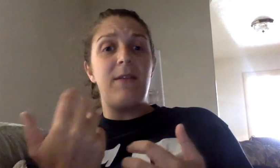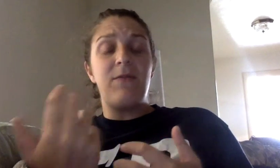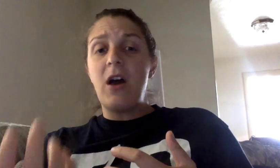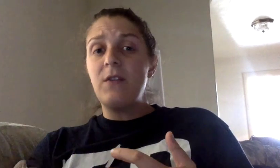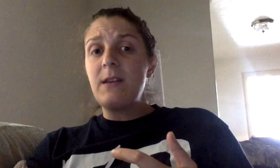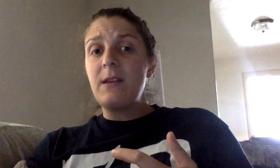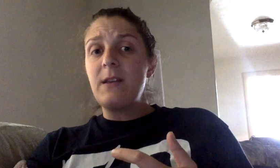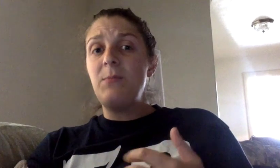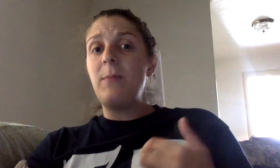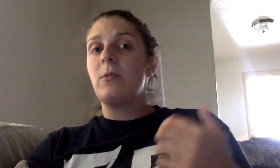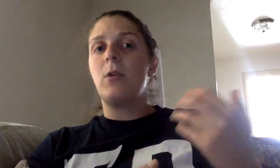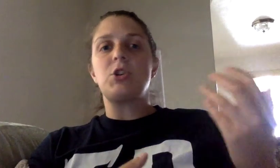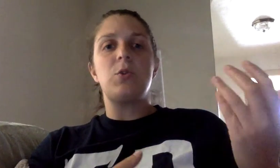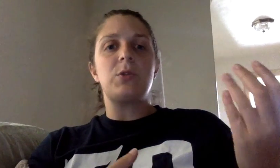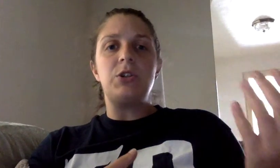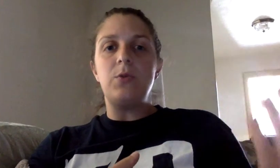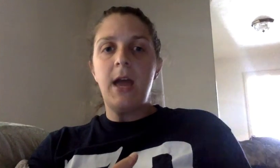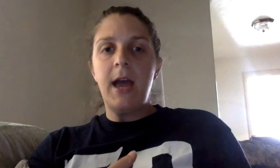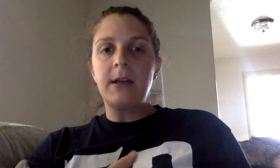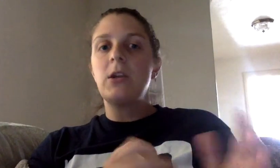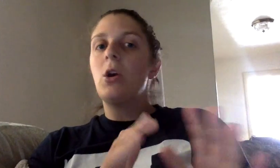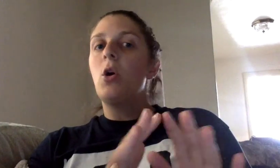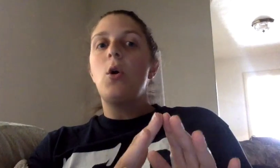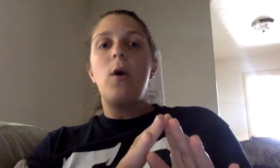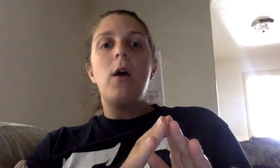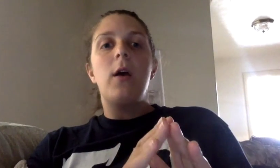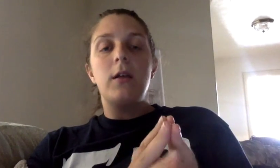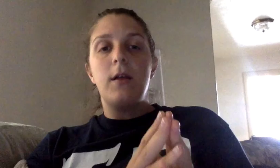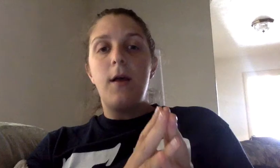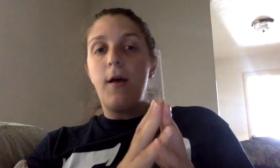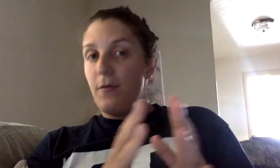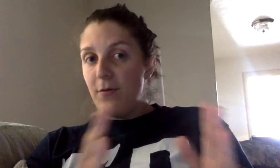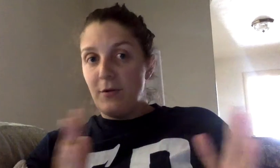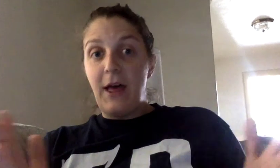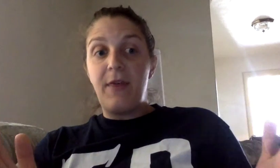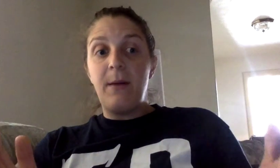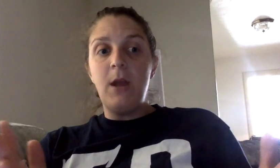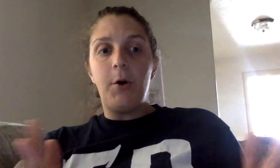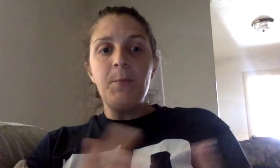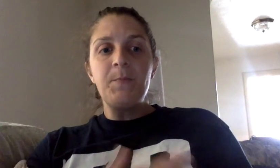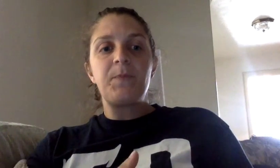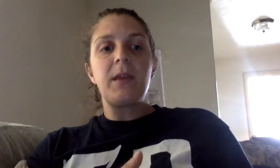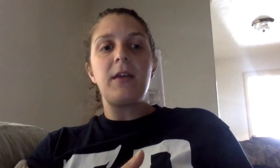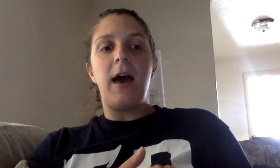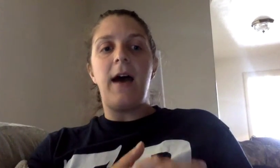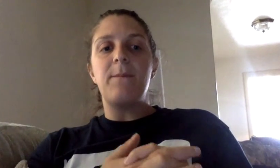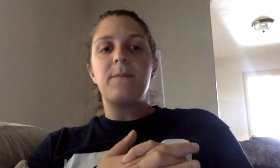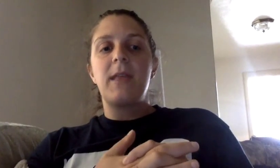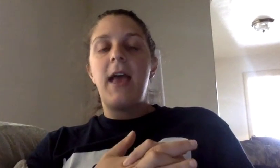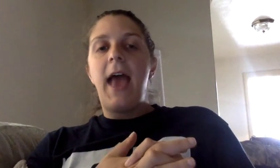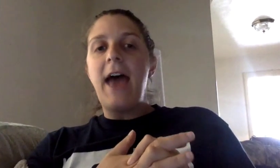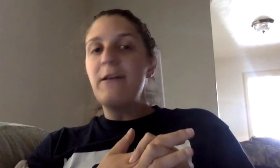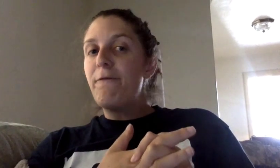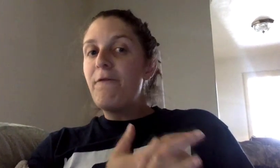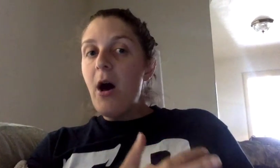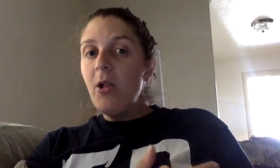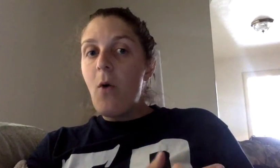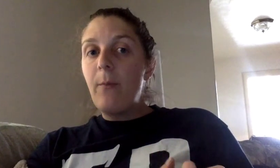thought of something. Maybe they're not sure what to do next. Let them know. And then follow up with